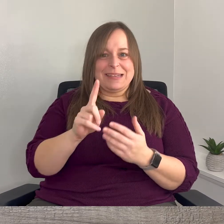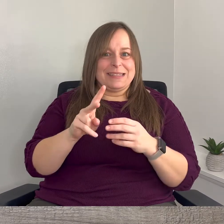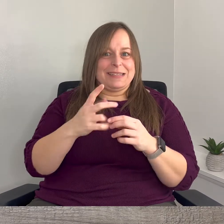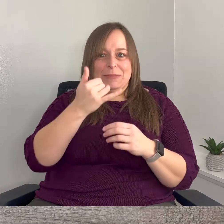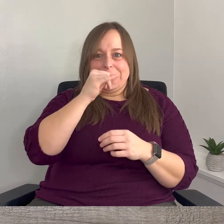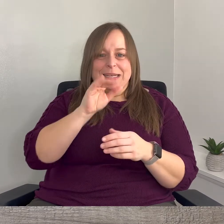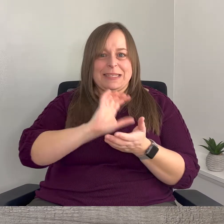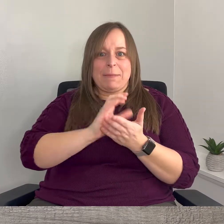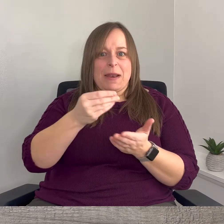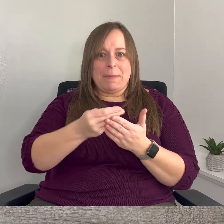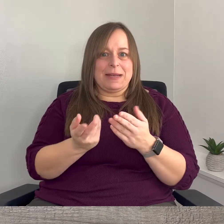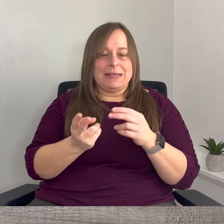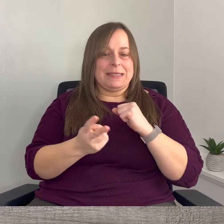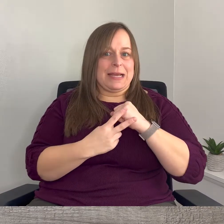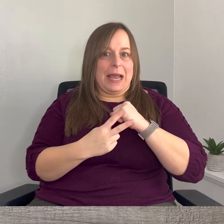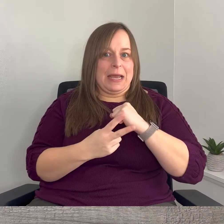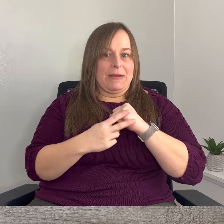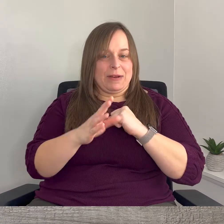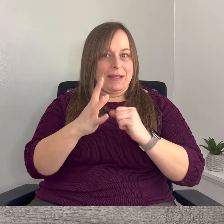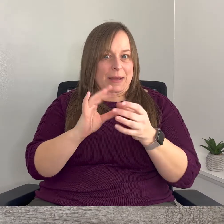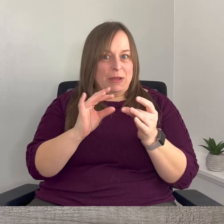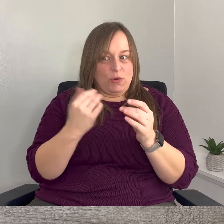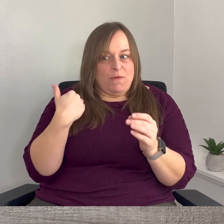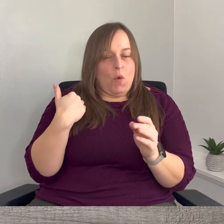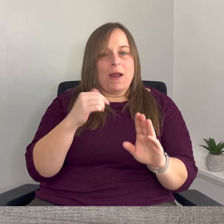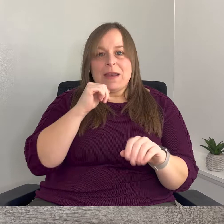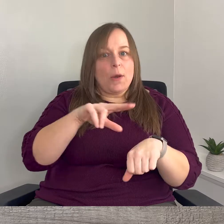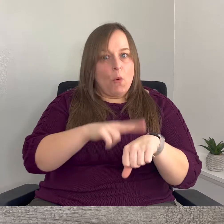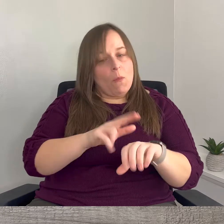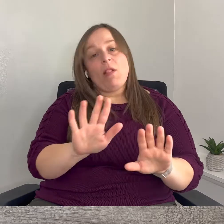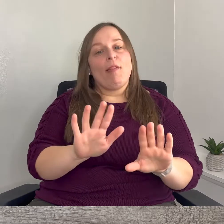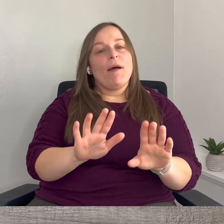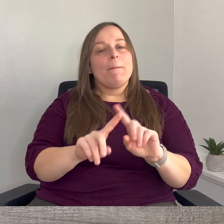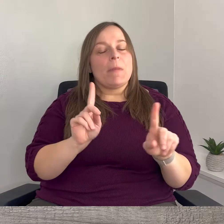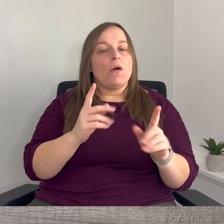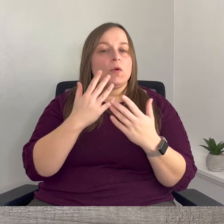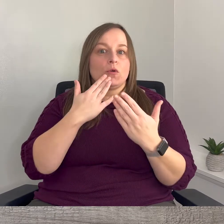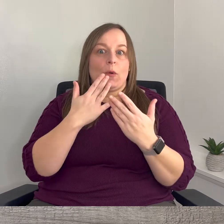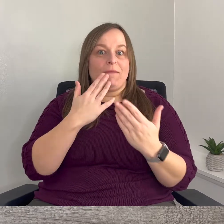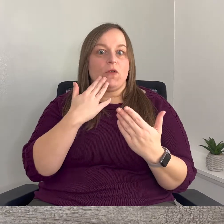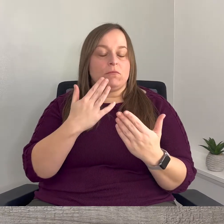$8,596.73. That's a ridiculous amount of money saved. Like I mentioned before, it's not